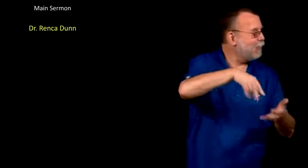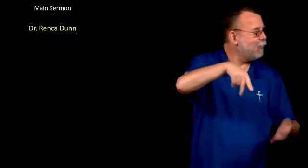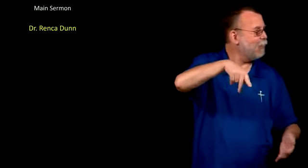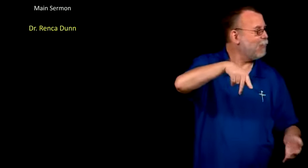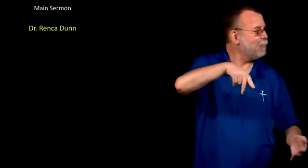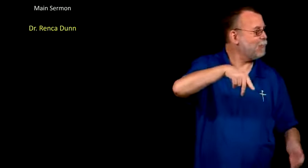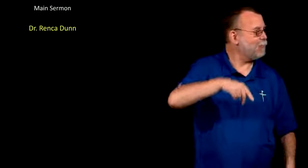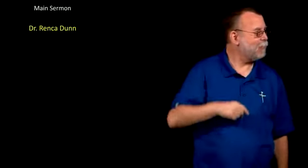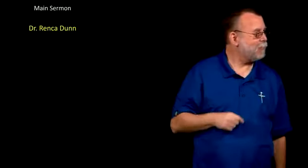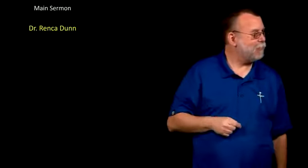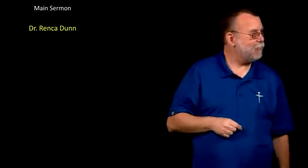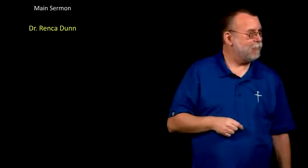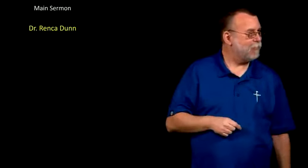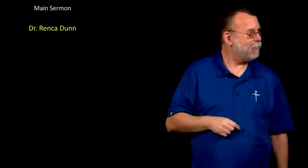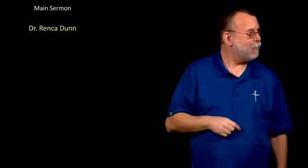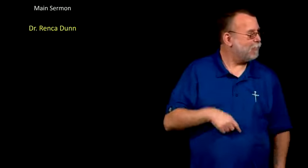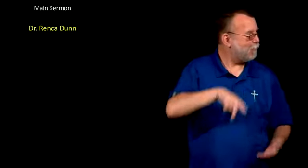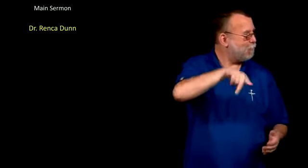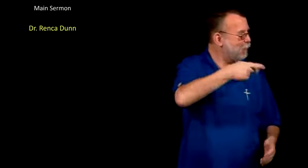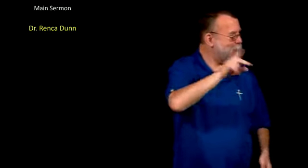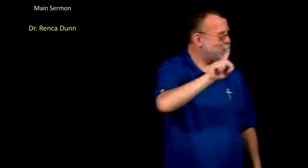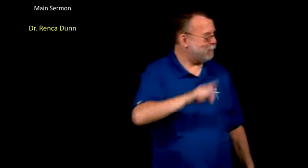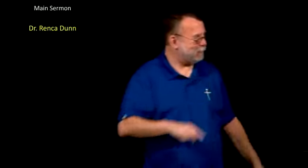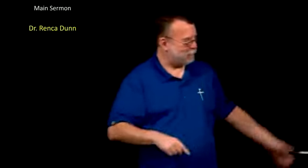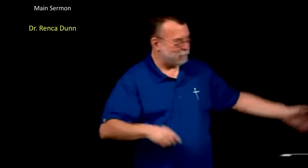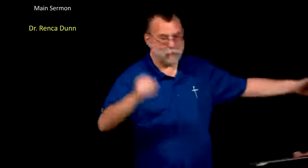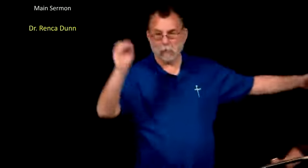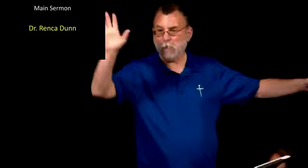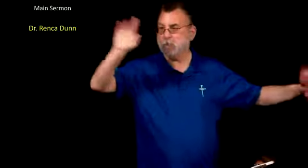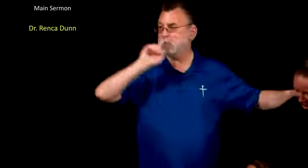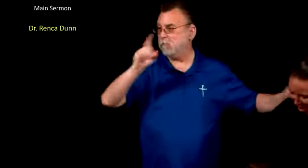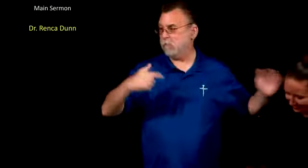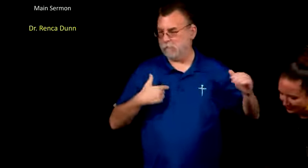Okay, we're going to turn the house lights on so we can see better. All right.